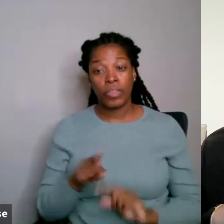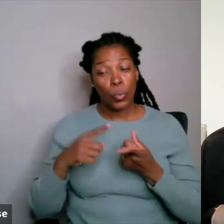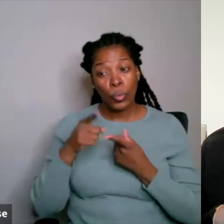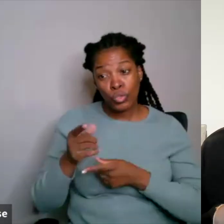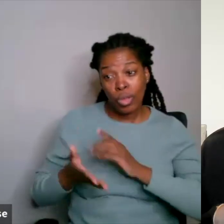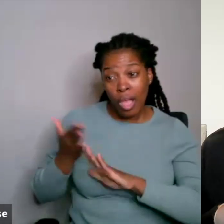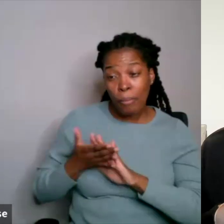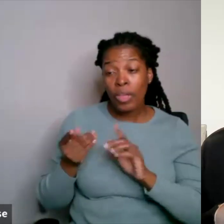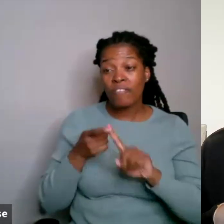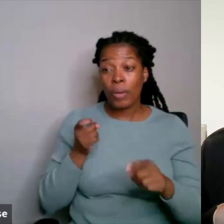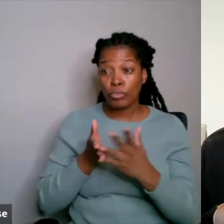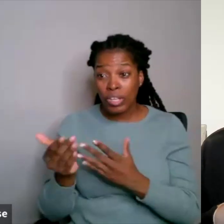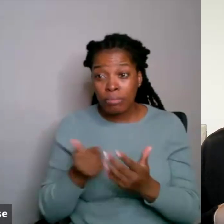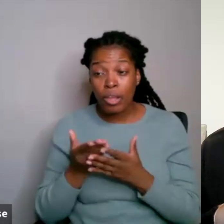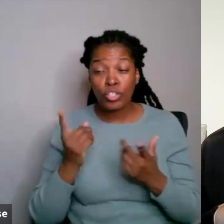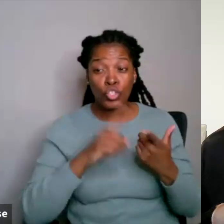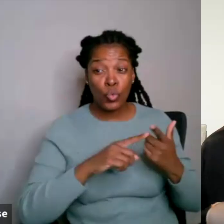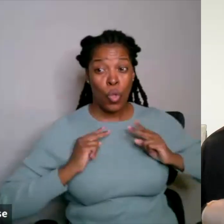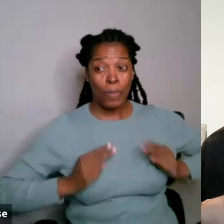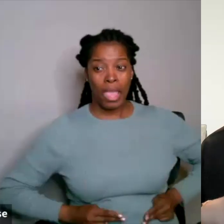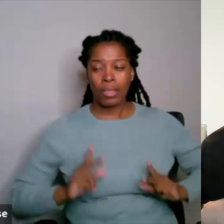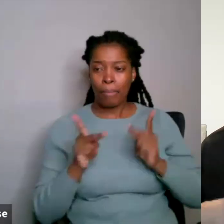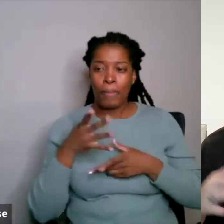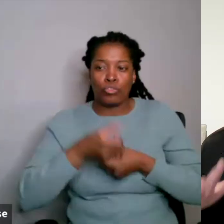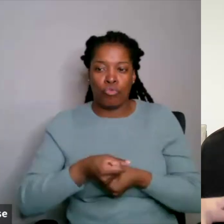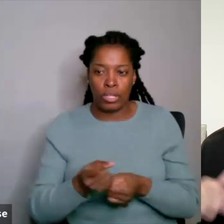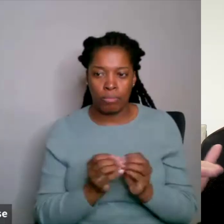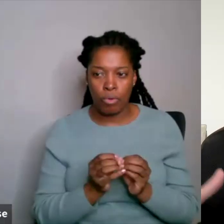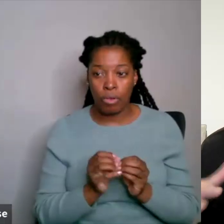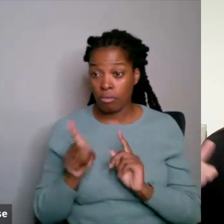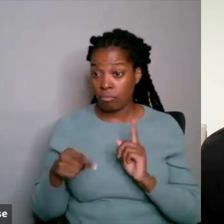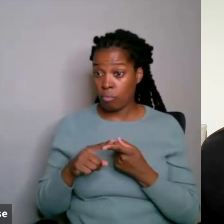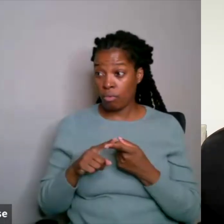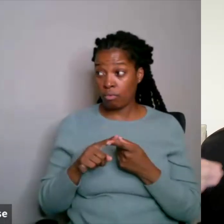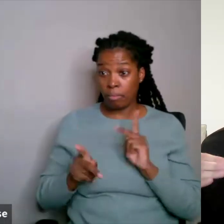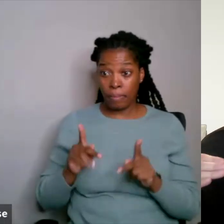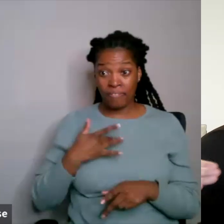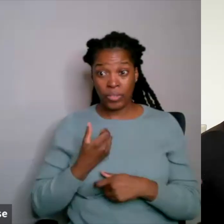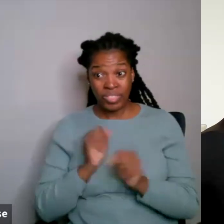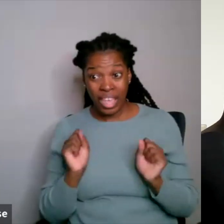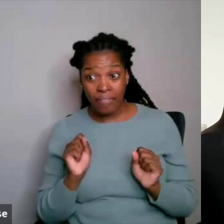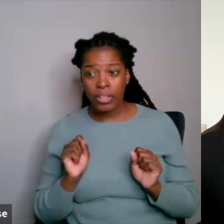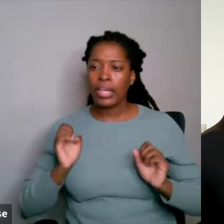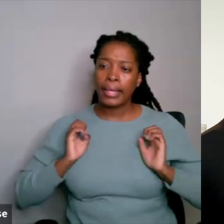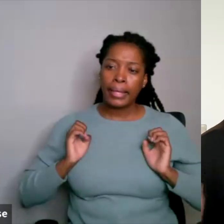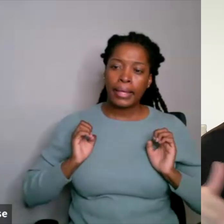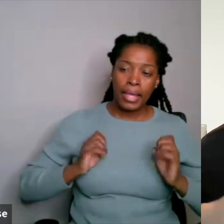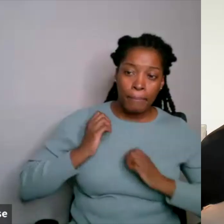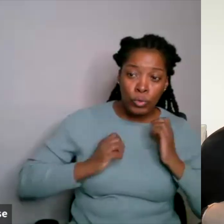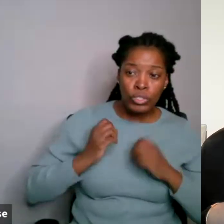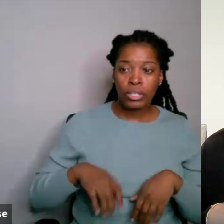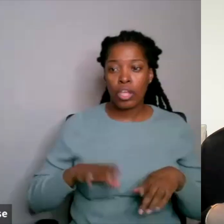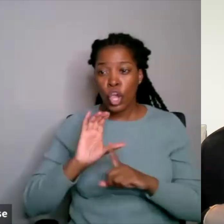transparency to humanity, people trust you more. And when people feel safe, emotionally, physically, culturally, they contribute